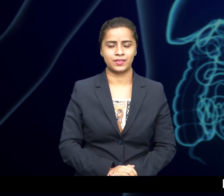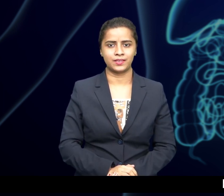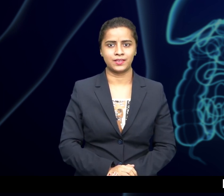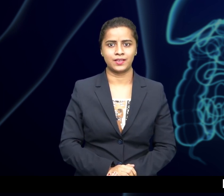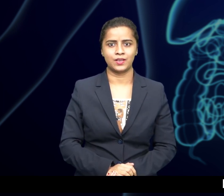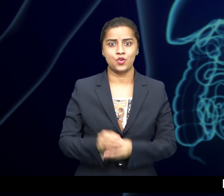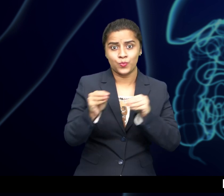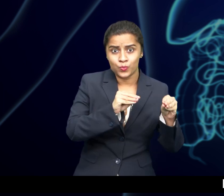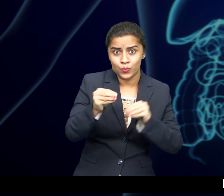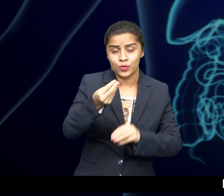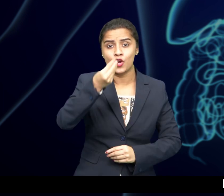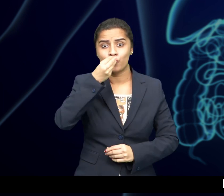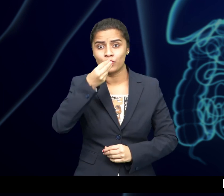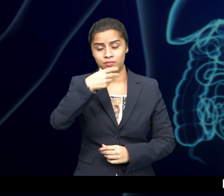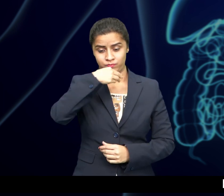peristalsis,